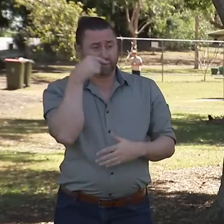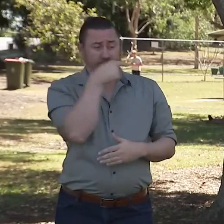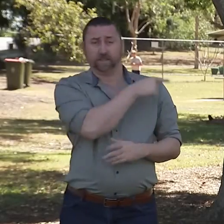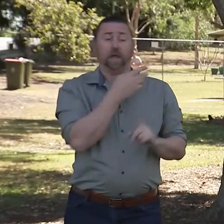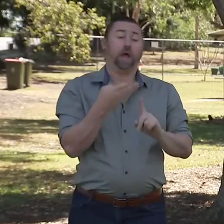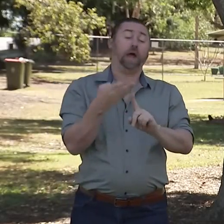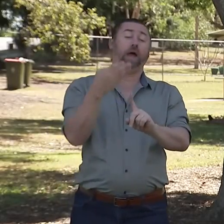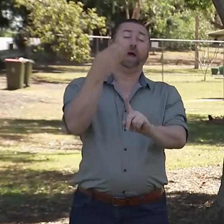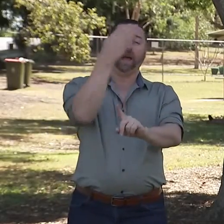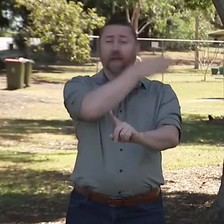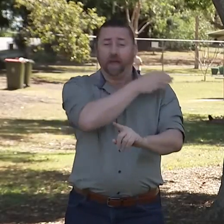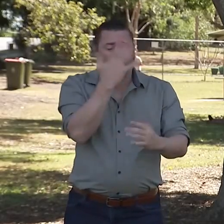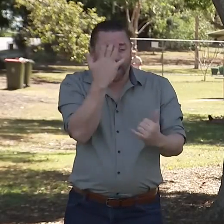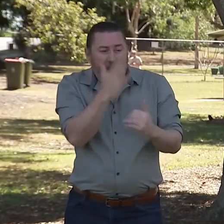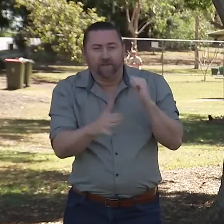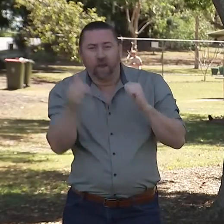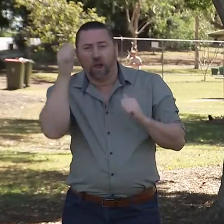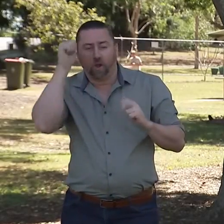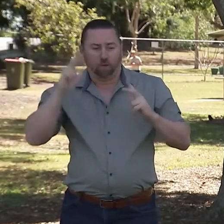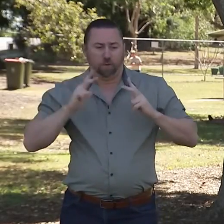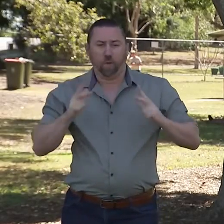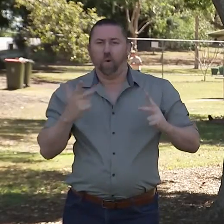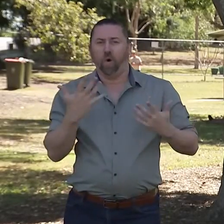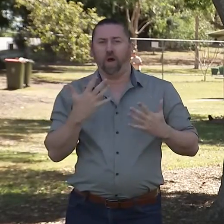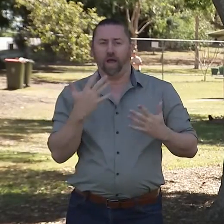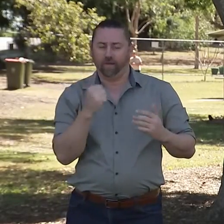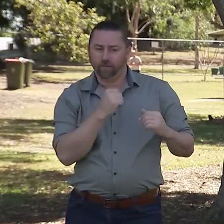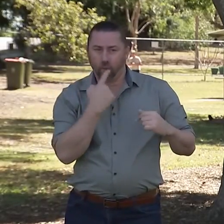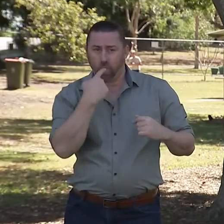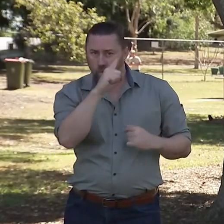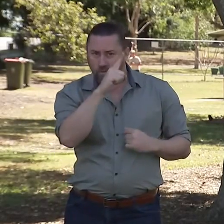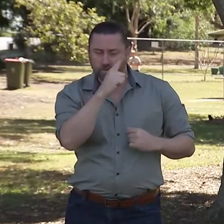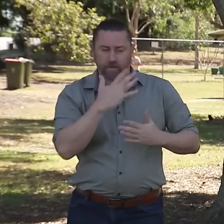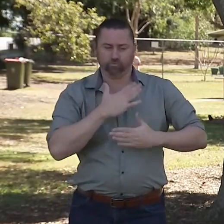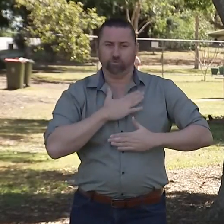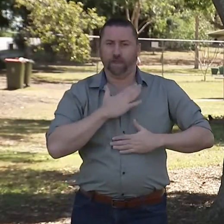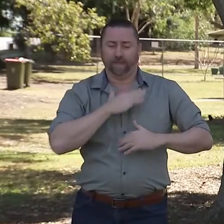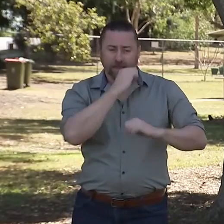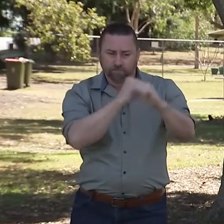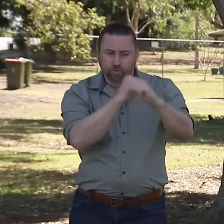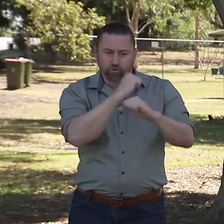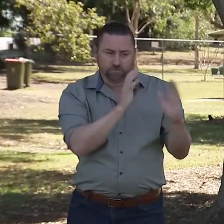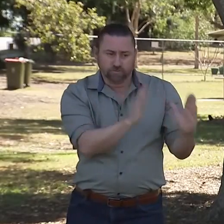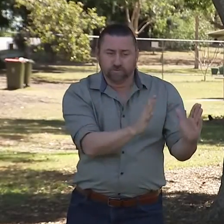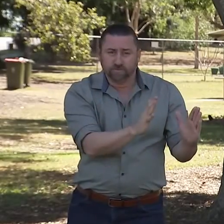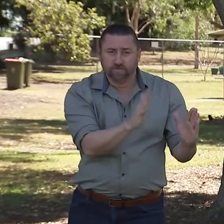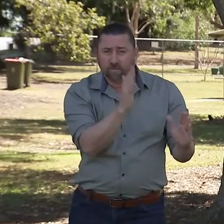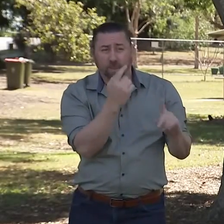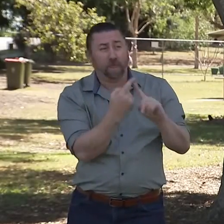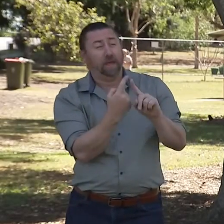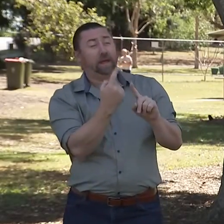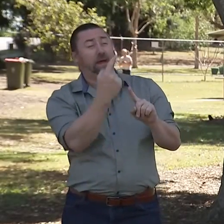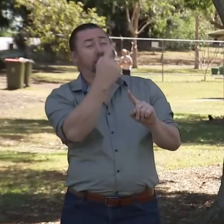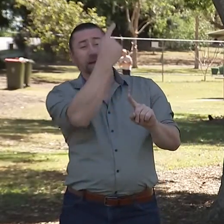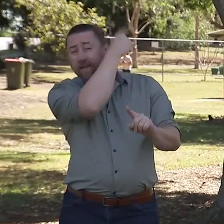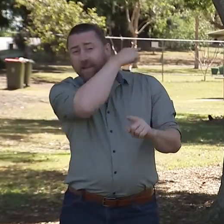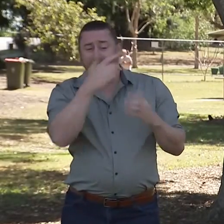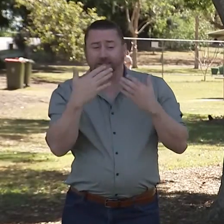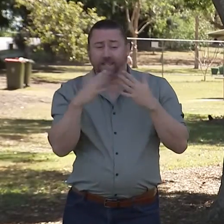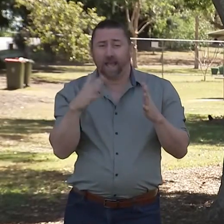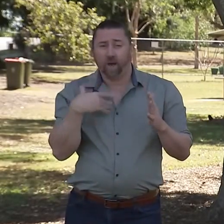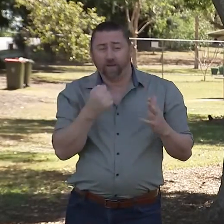we had the ventilators ready. She made sure we had a stockpile. This is going right back to the start of the